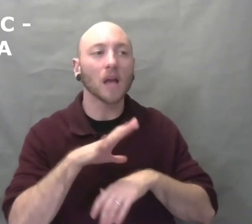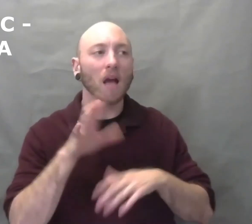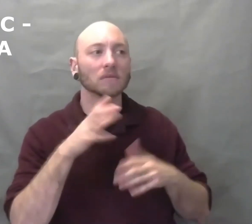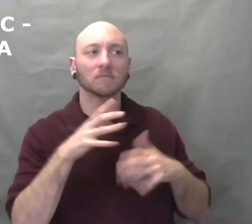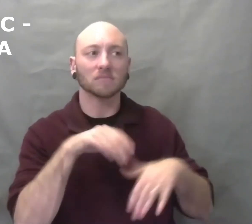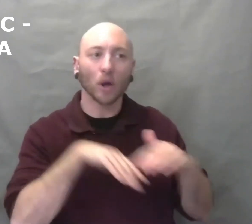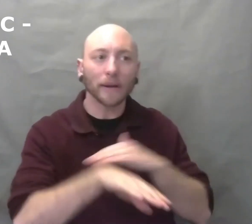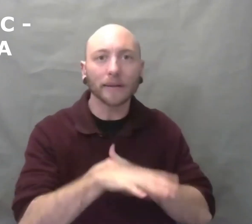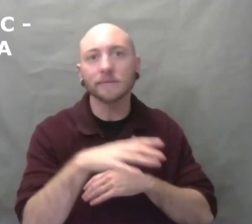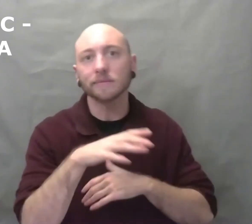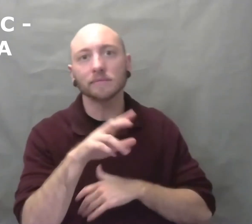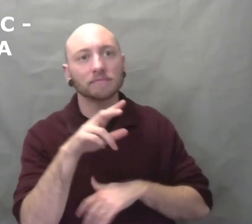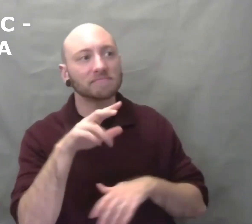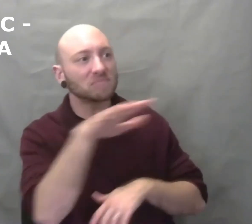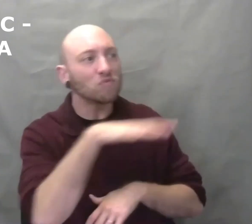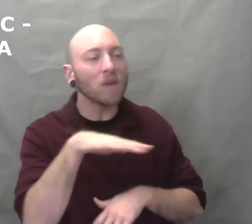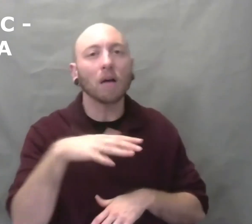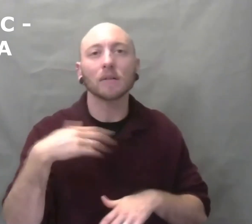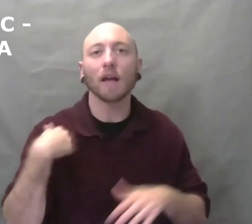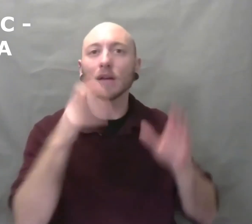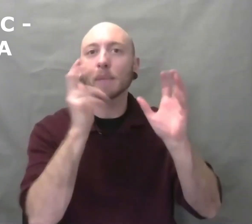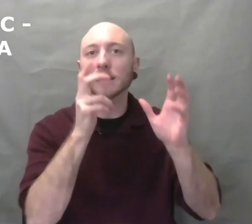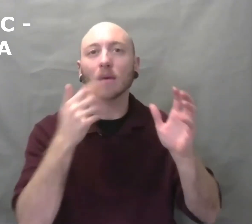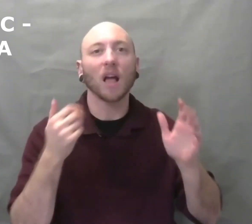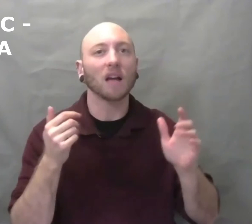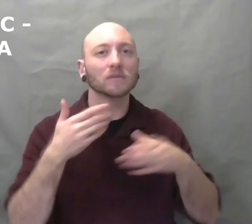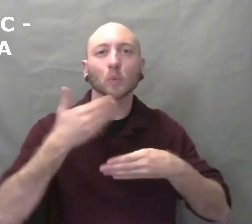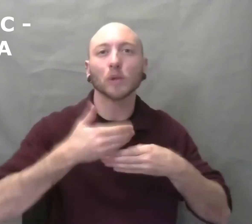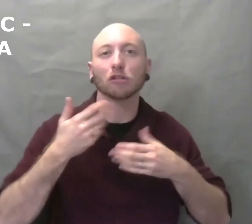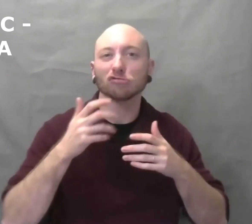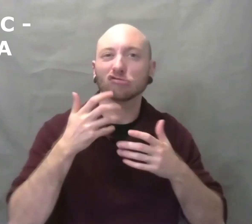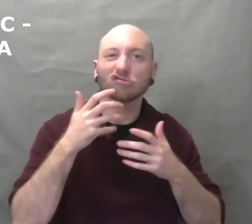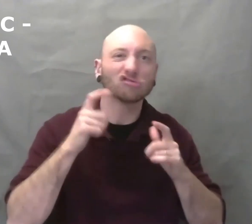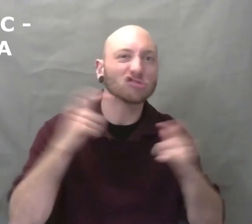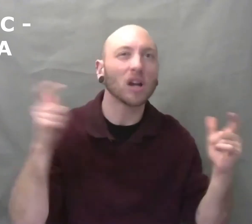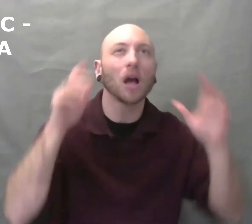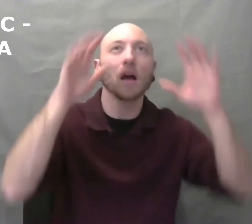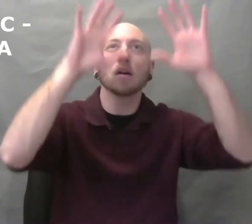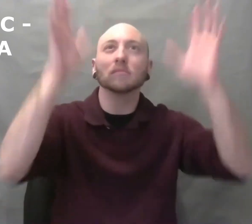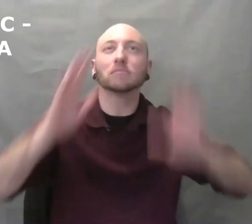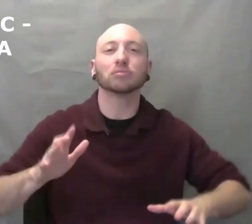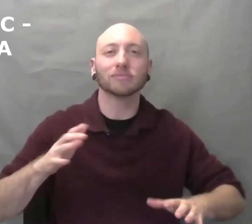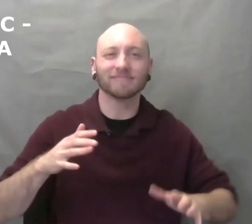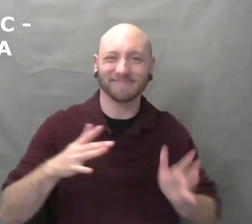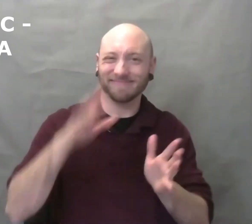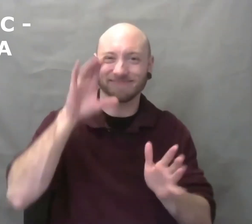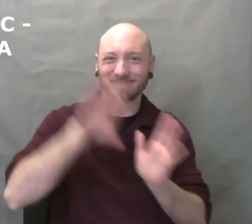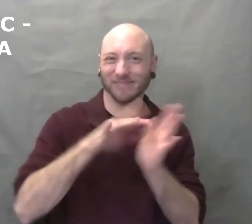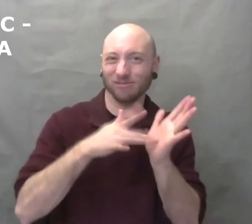basketball at the church. There's a huge stained glass window, and I never noticed there's a picture of Jesus in the glass window. And when me and